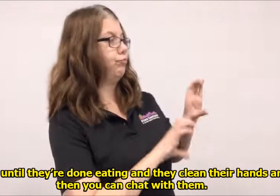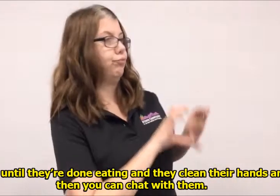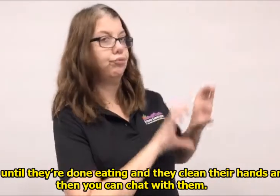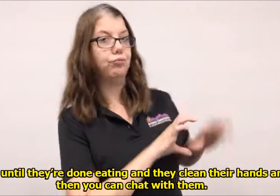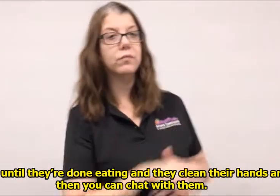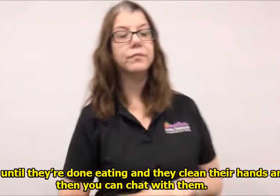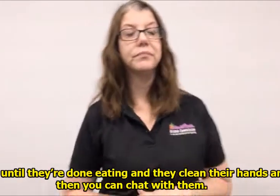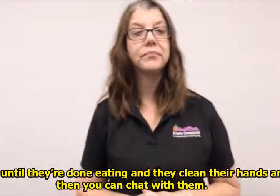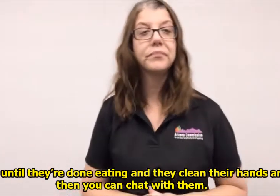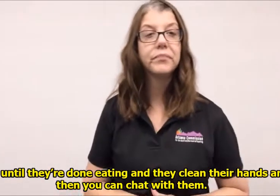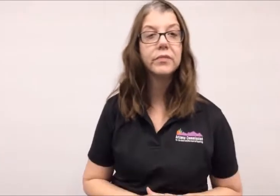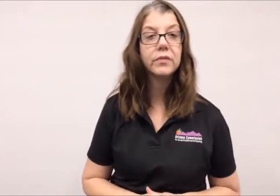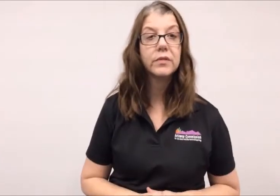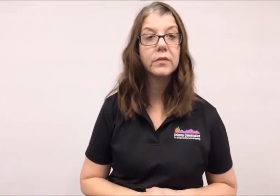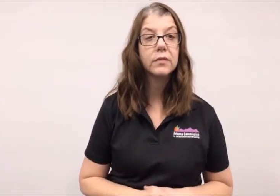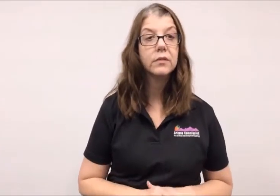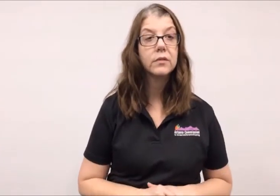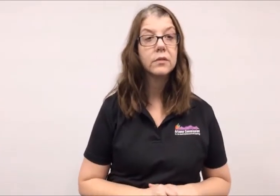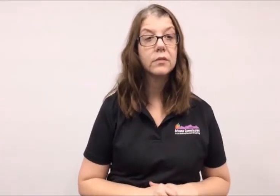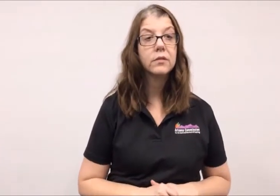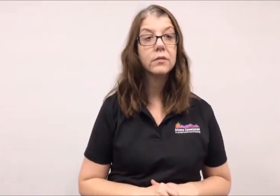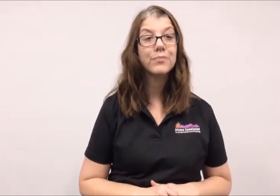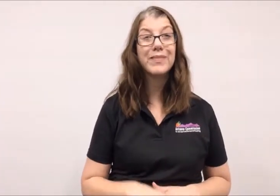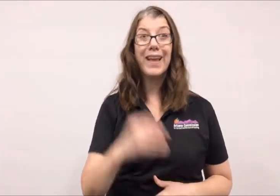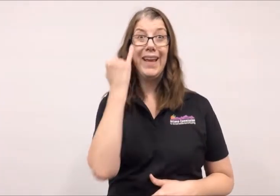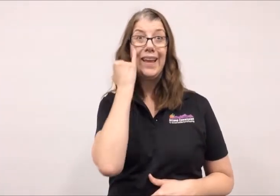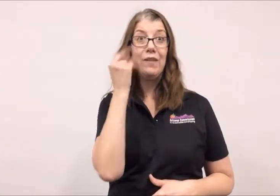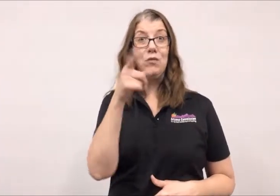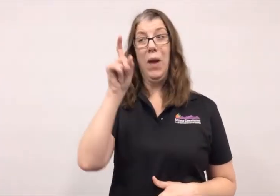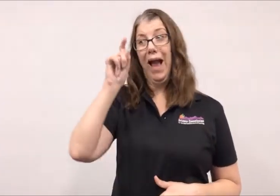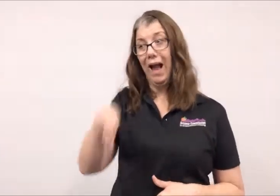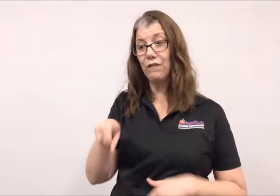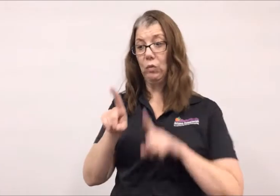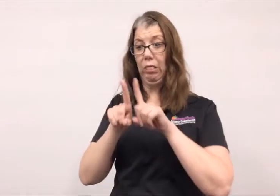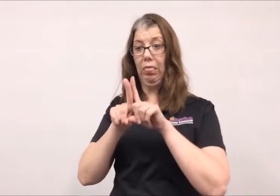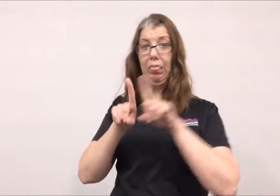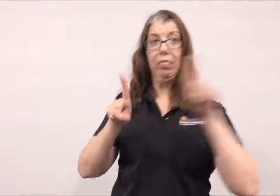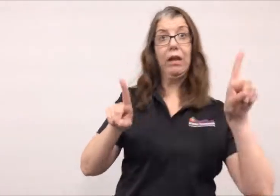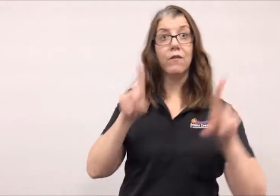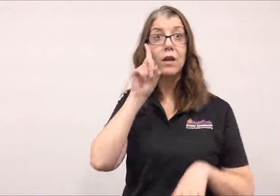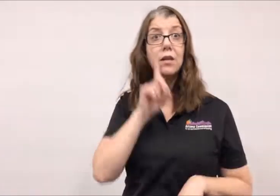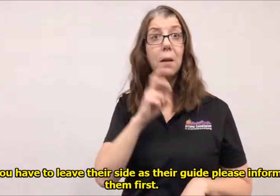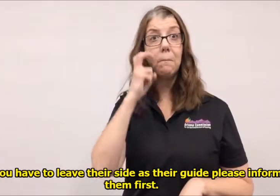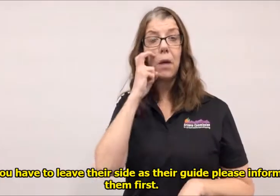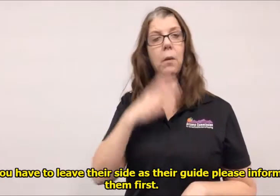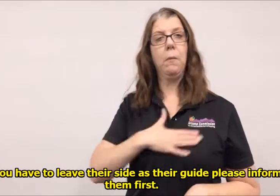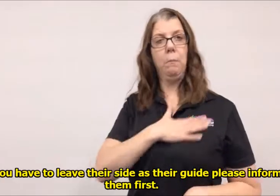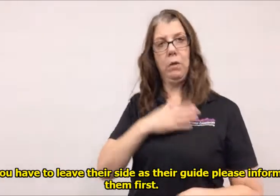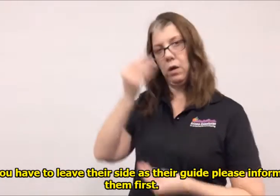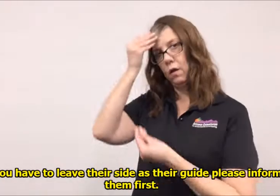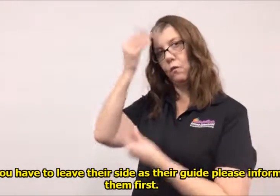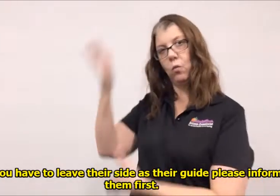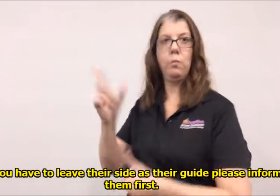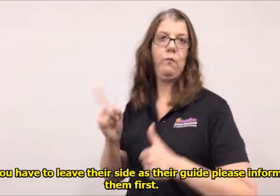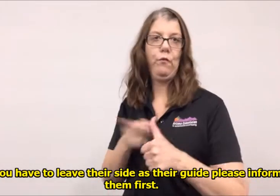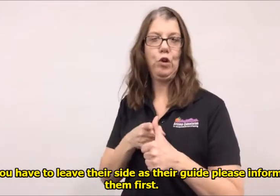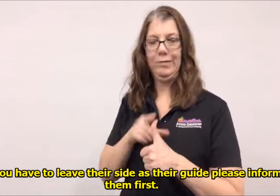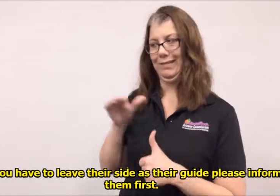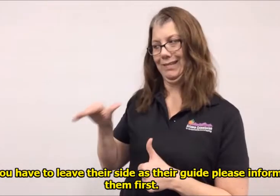and then you can chat with them. If you have to leave their side as their guide,